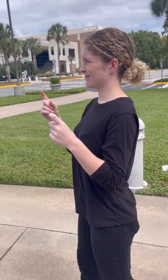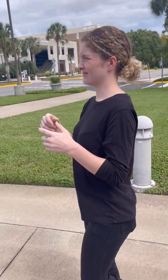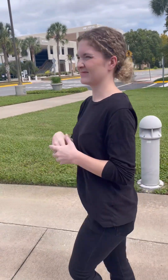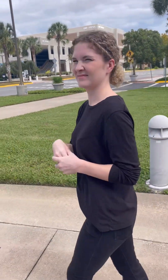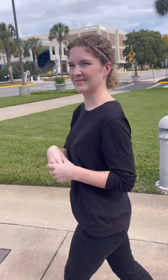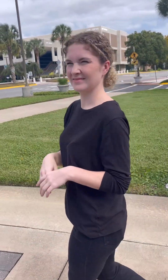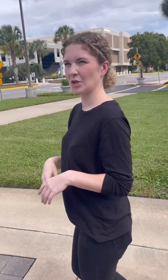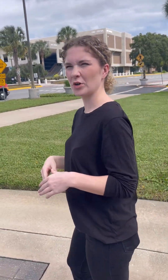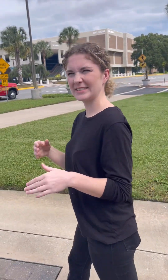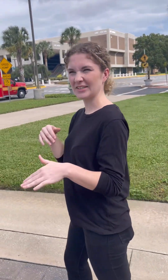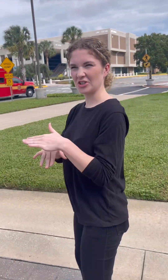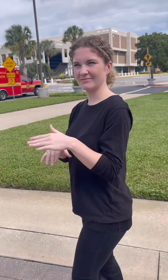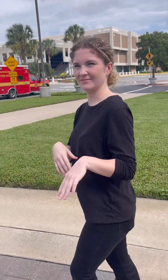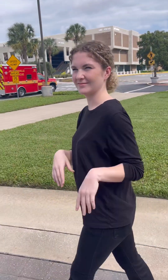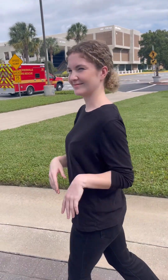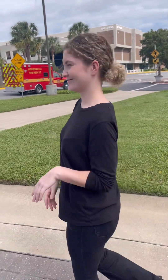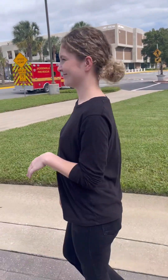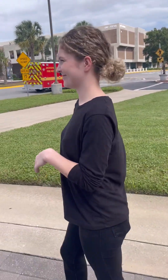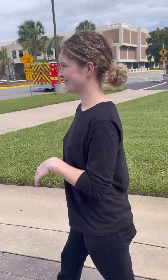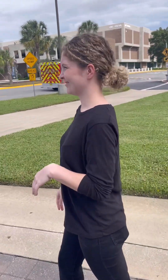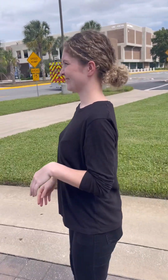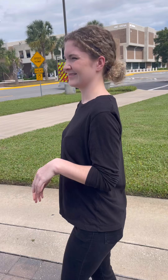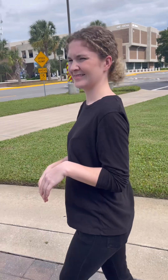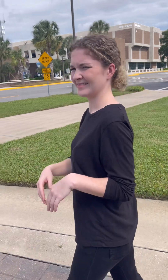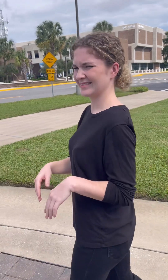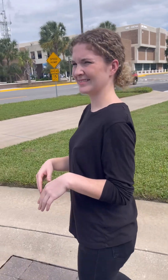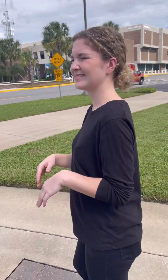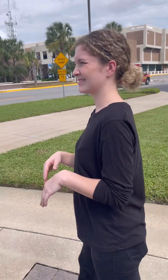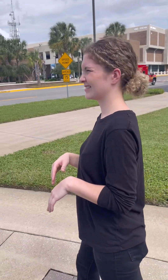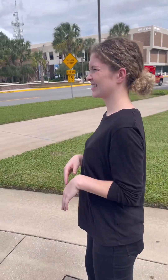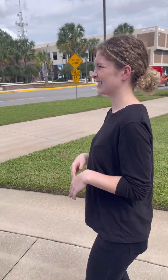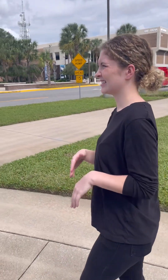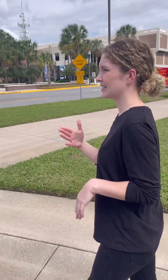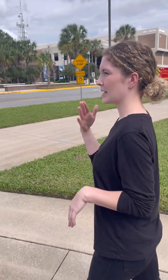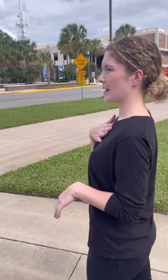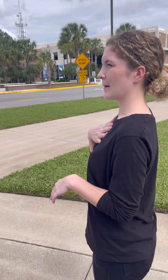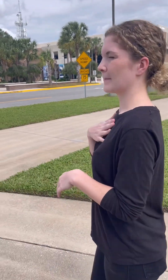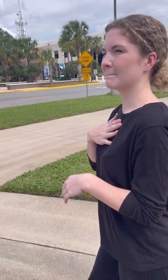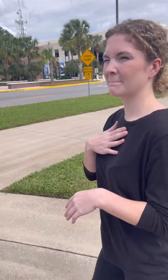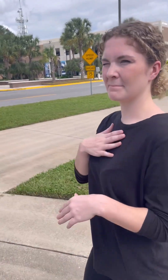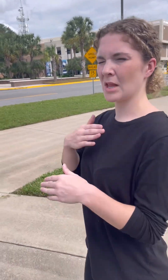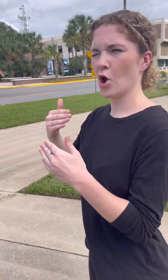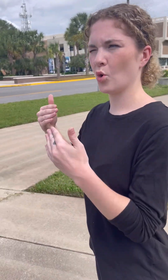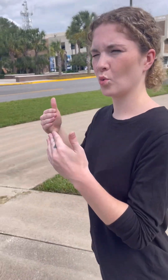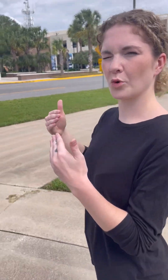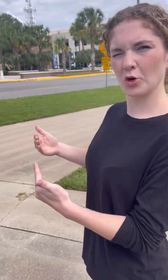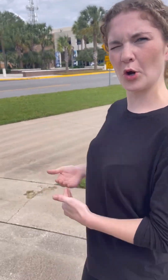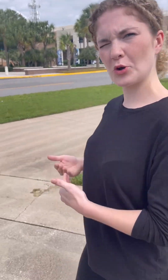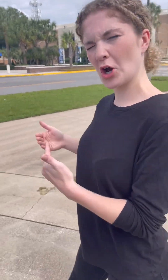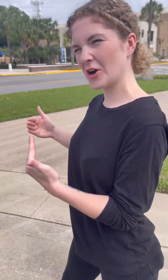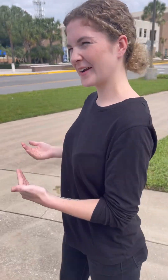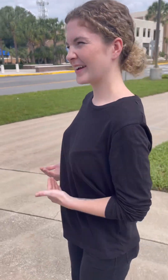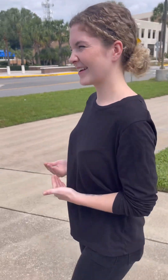And then I am also a recruiter for our College of Arts and Sciences.